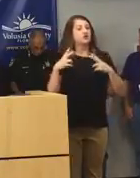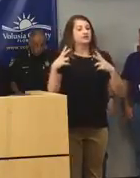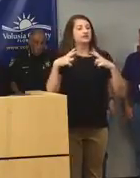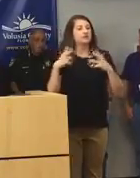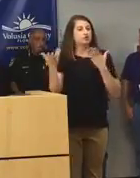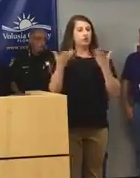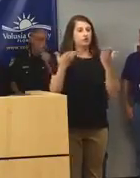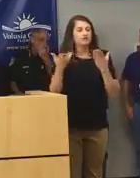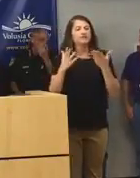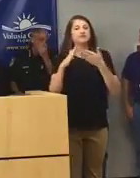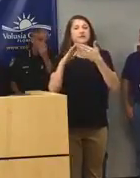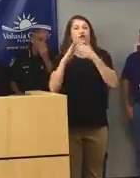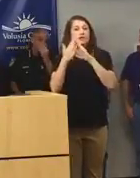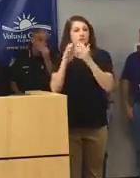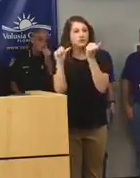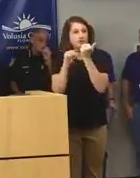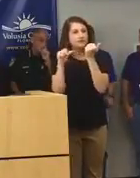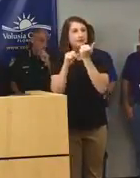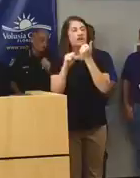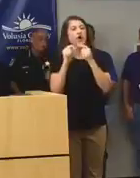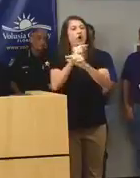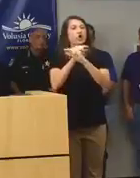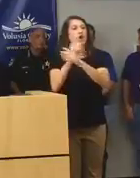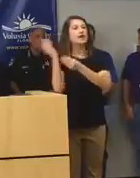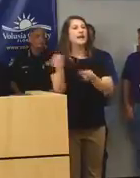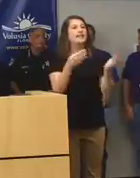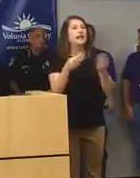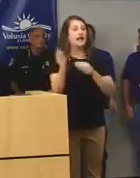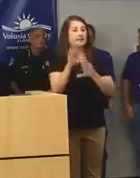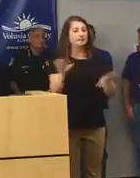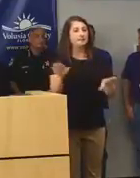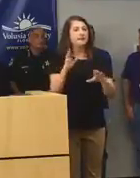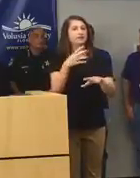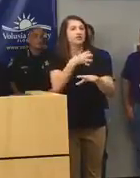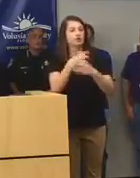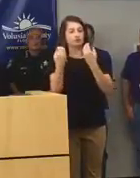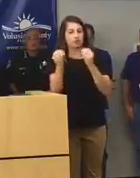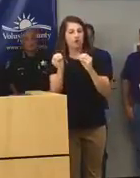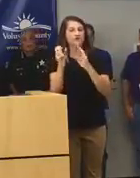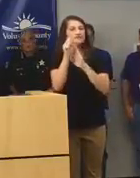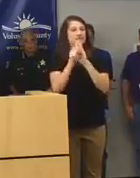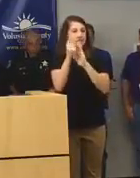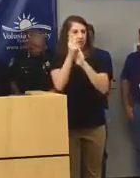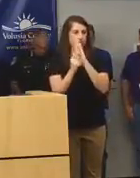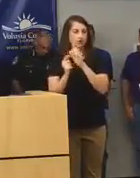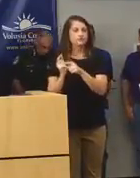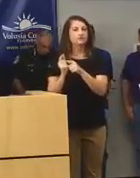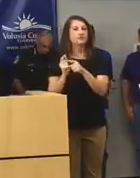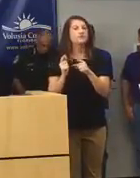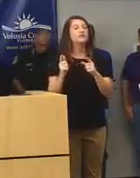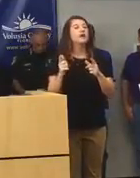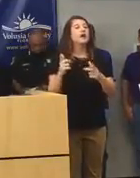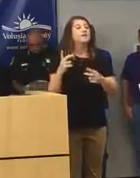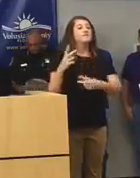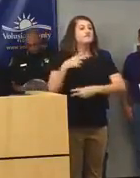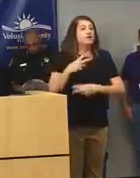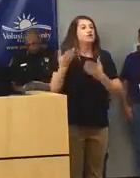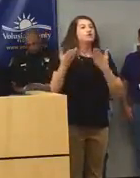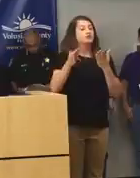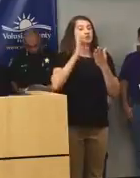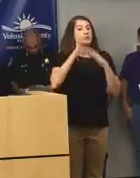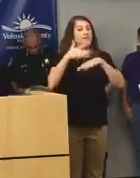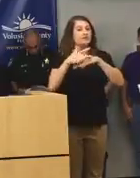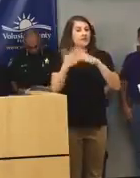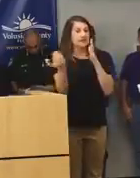Appraiser, Community Assistance, Guardian Ad Litem, the Sheriff's Office, and the State Attorney. Veteran Services will be